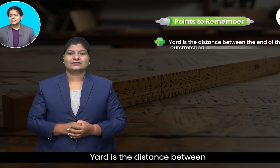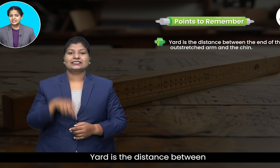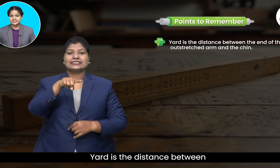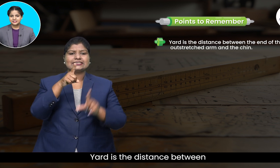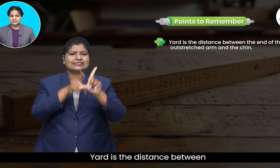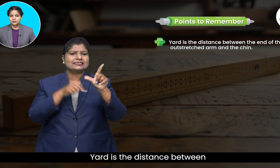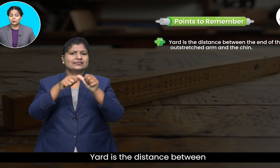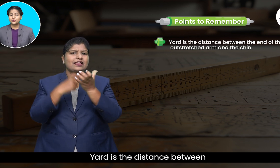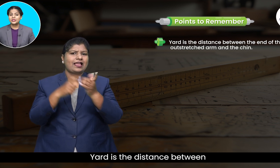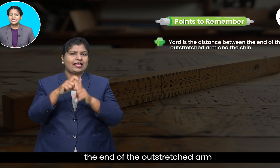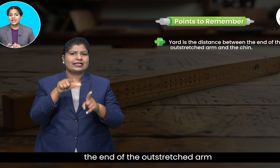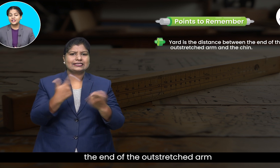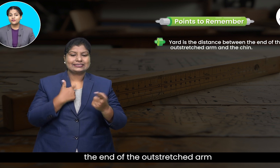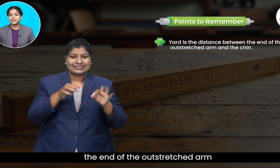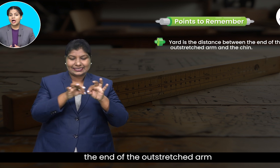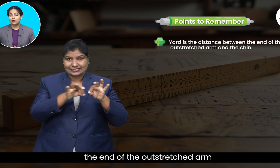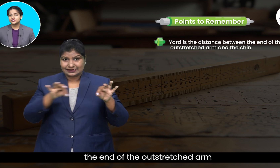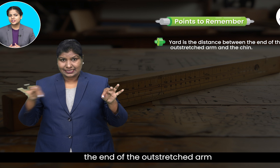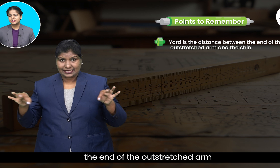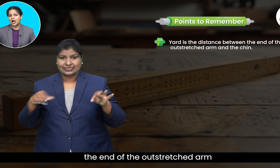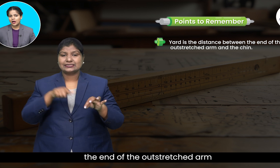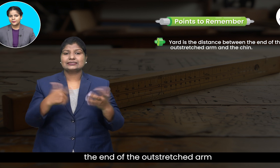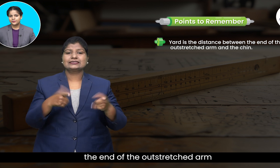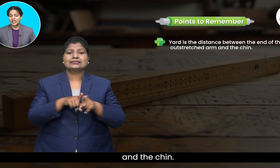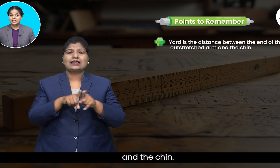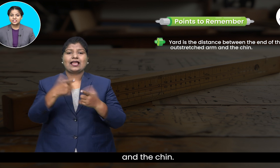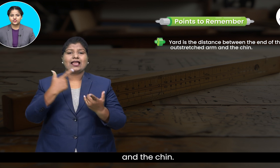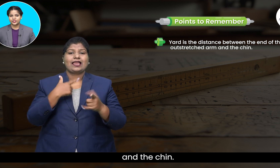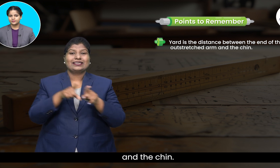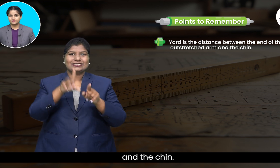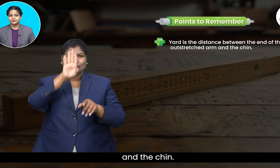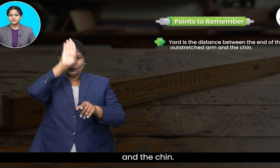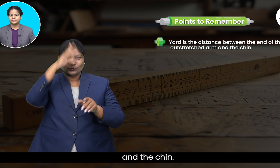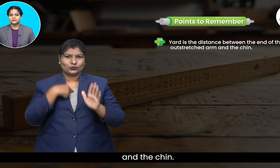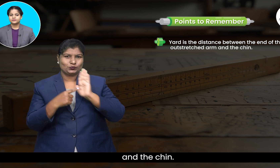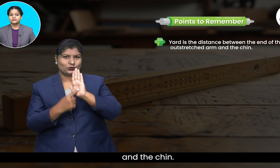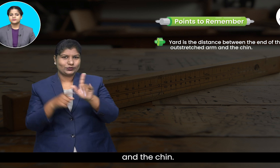Yard is the distance between the end of the outstretched arm and the chin.